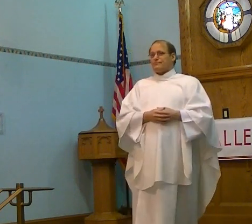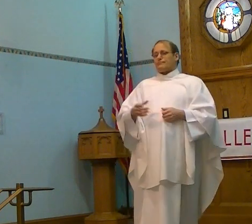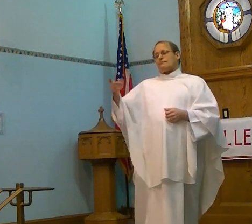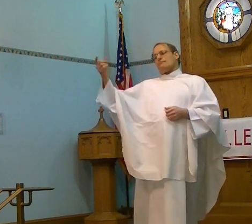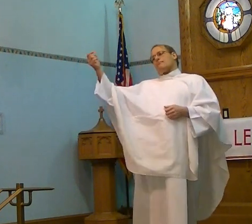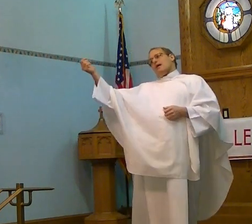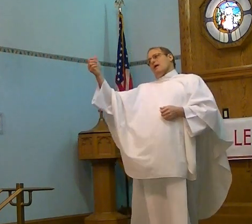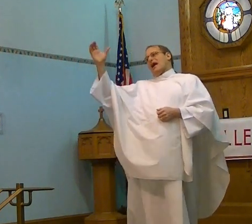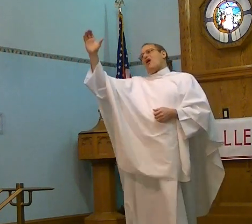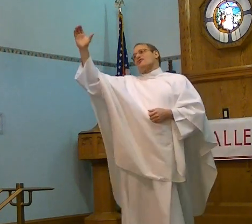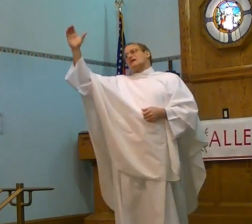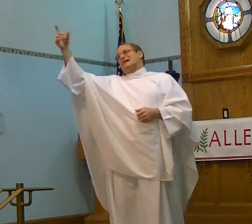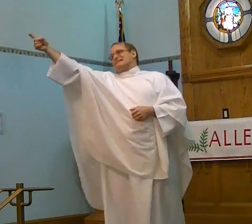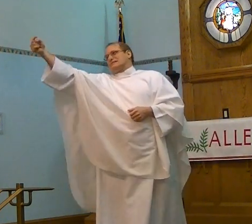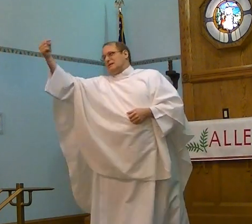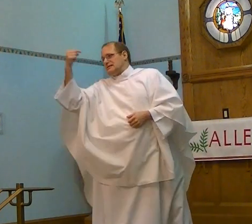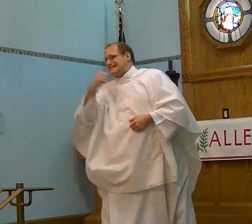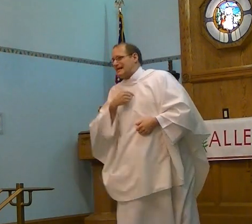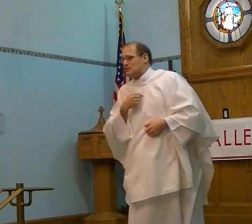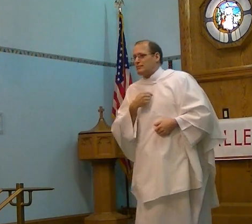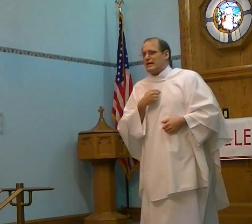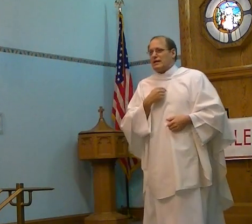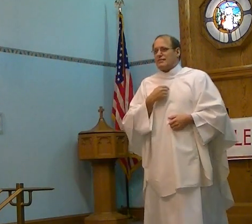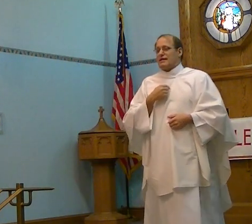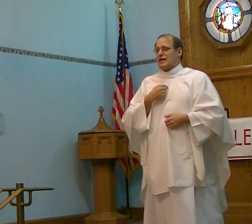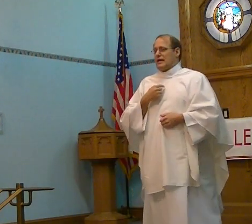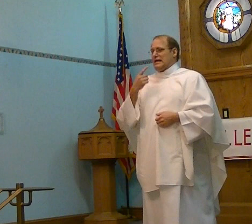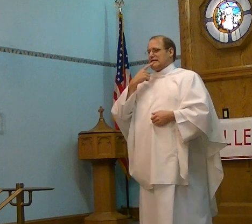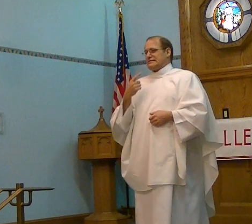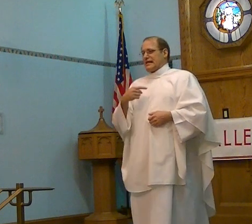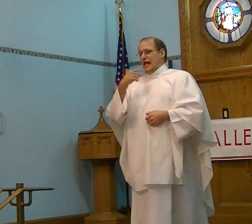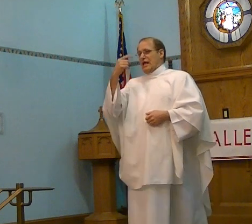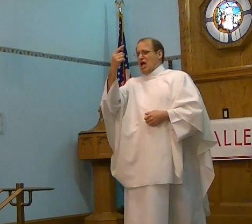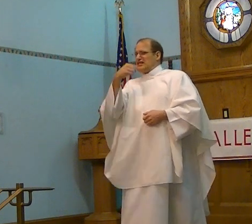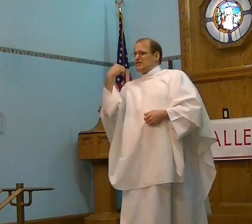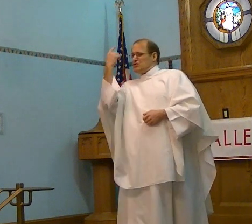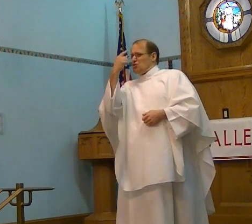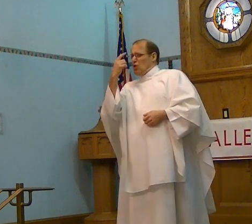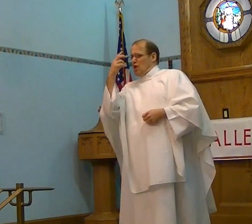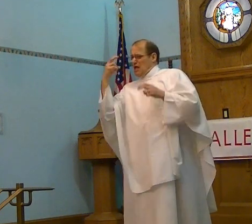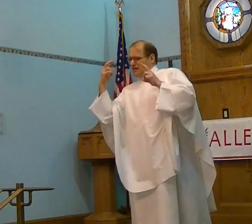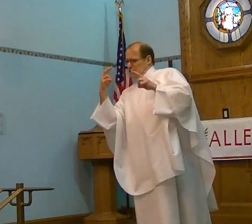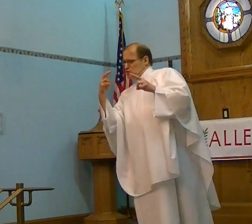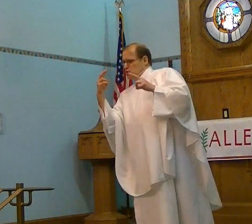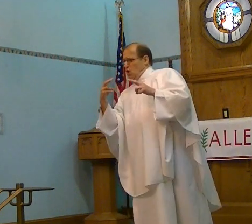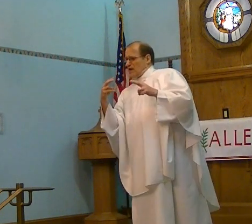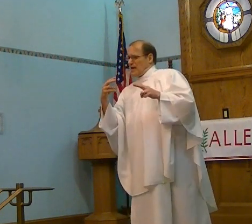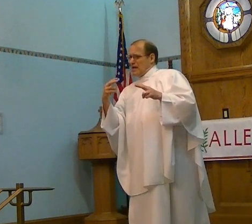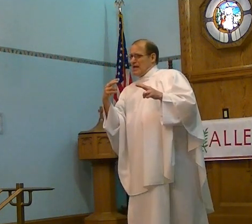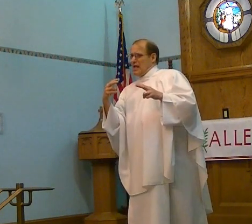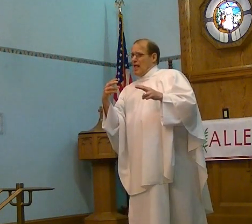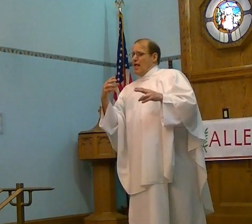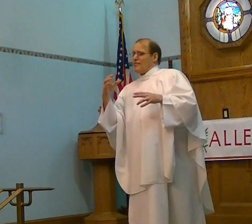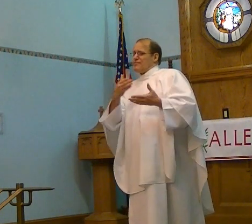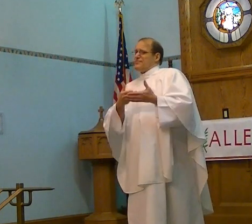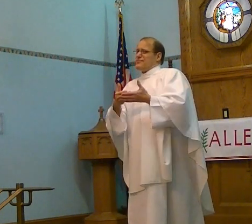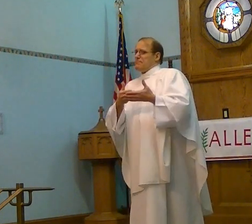My other cousin sent me a thing saying, did you, did you look? The